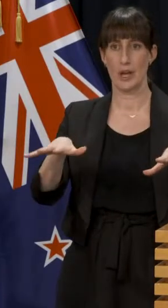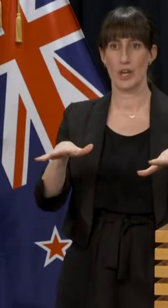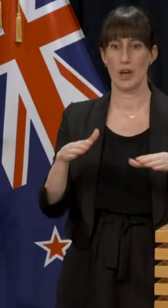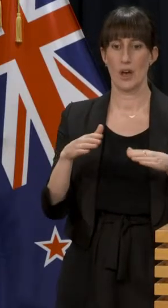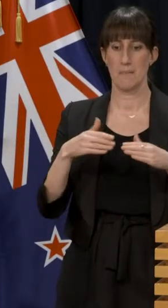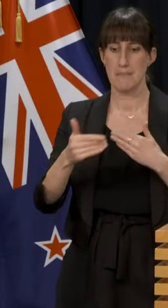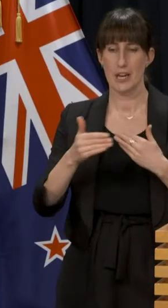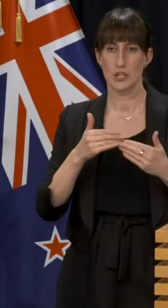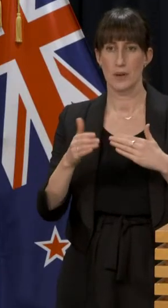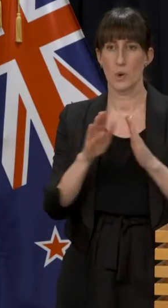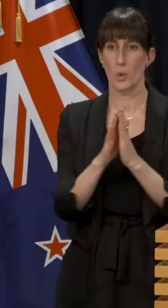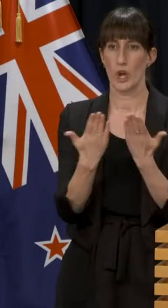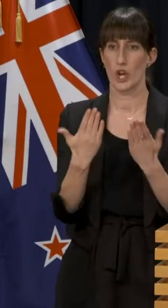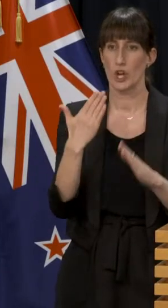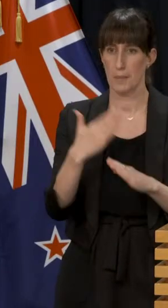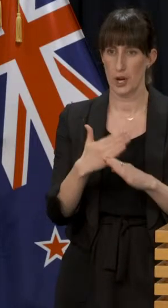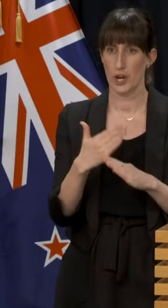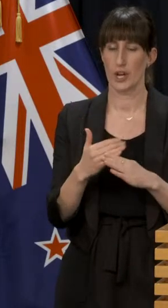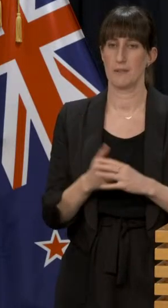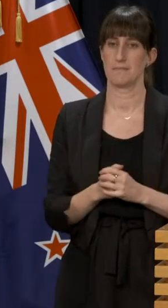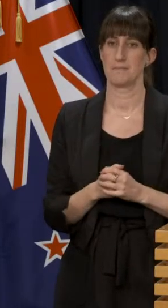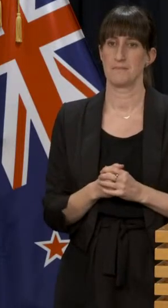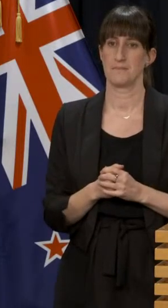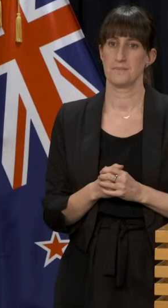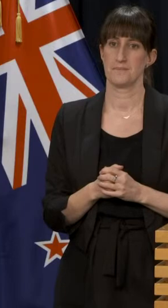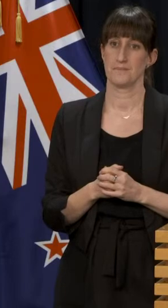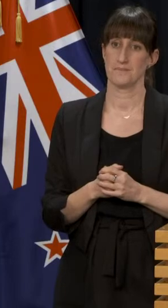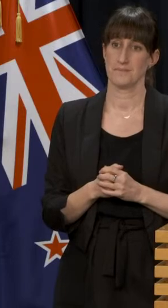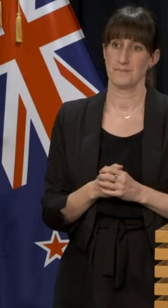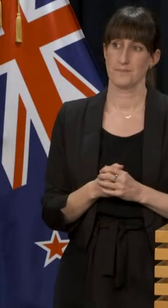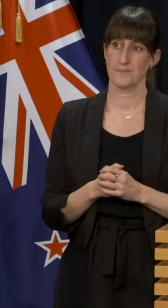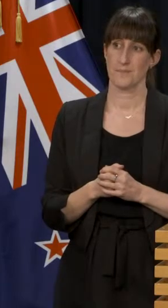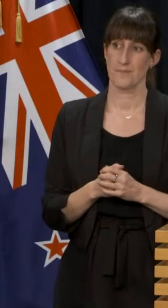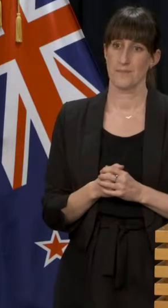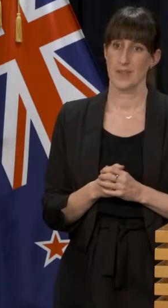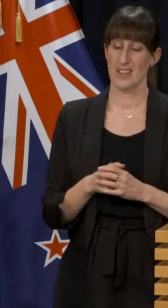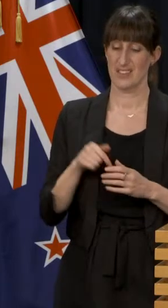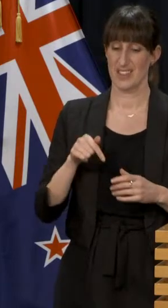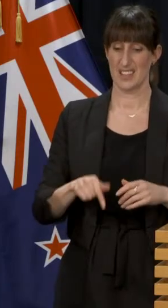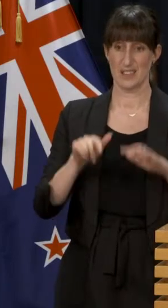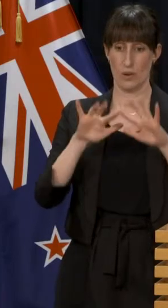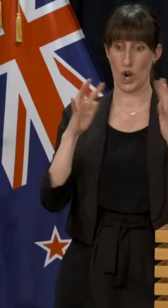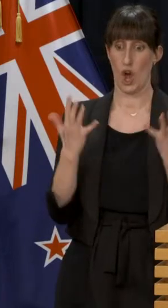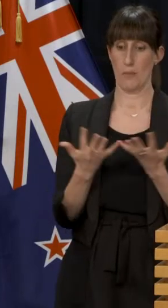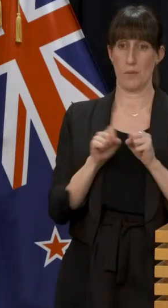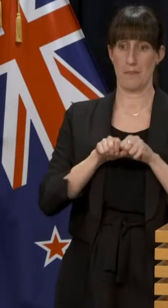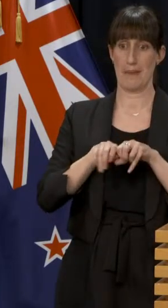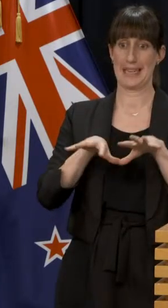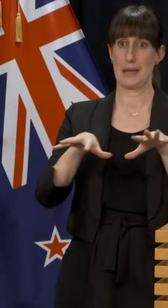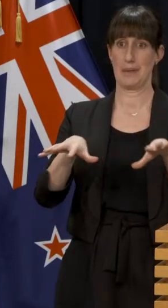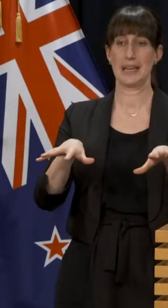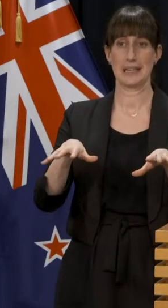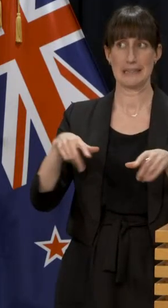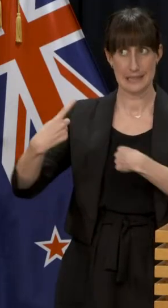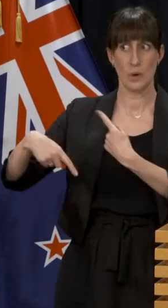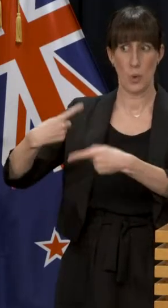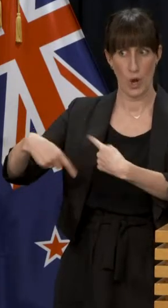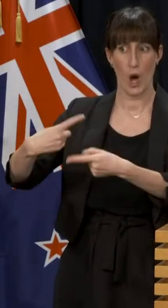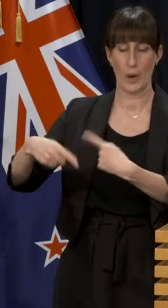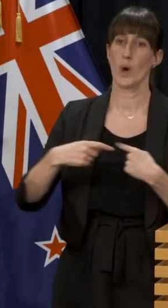for aged residential care. And obviously, given where we are in this pandemic globally, we'll be getting onto those very